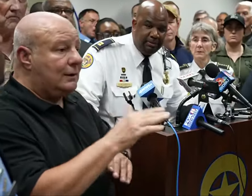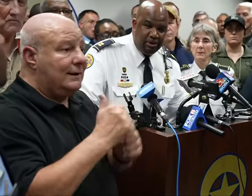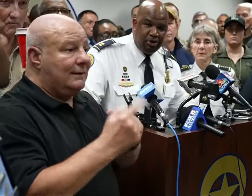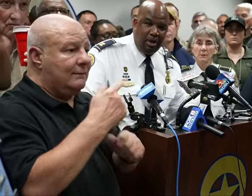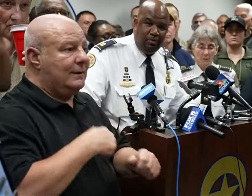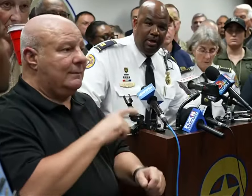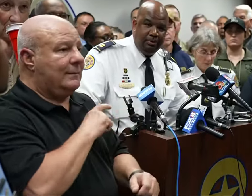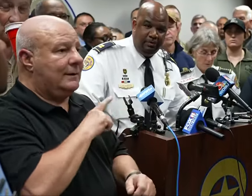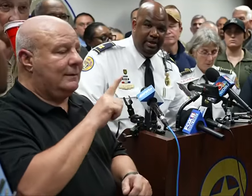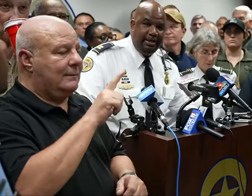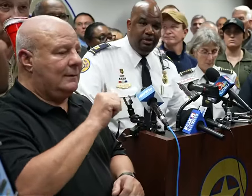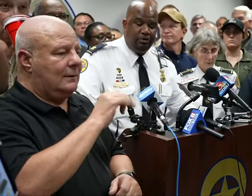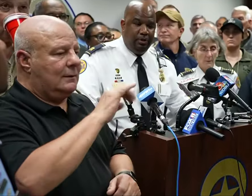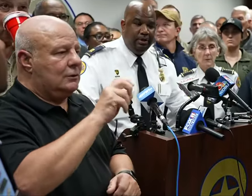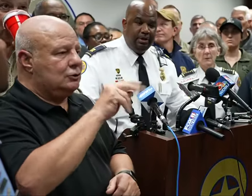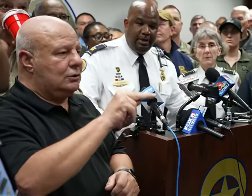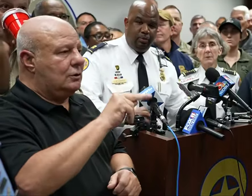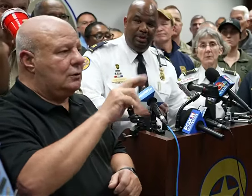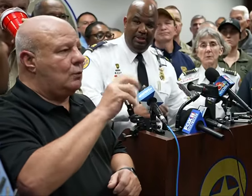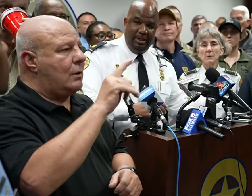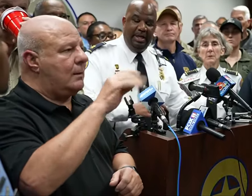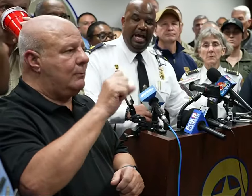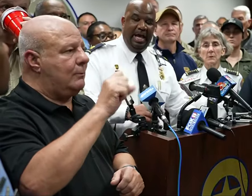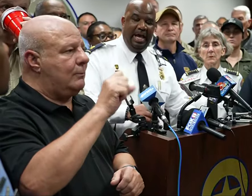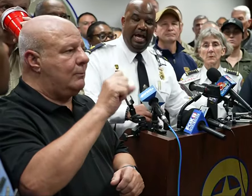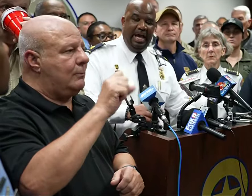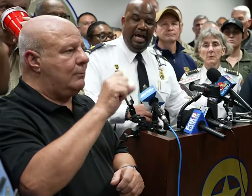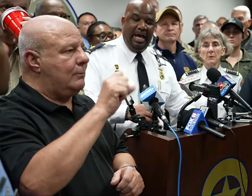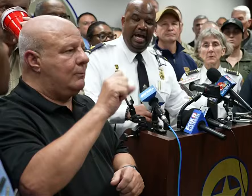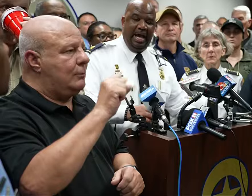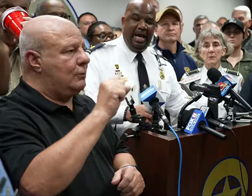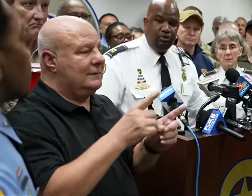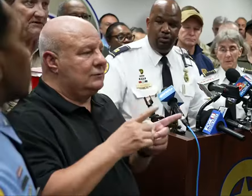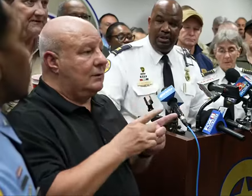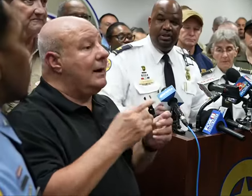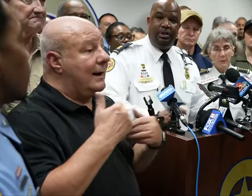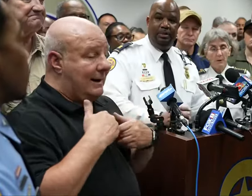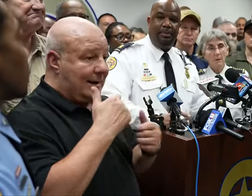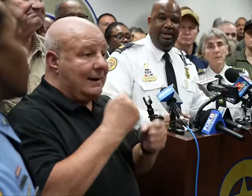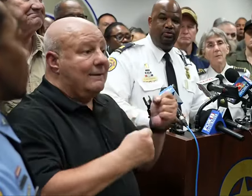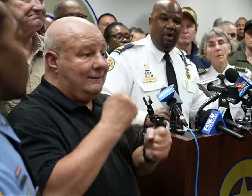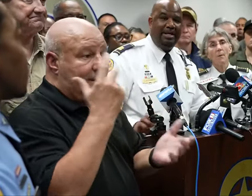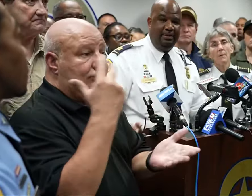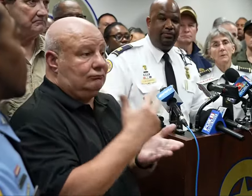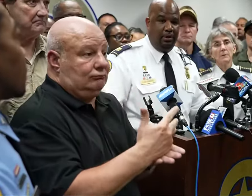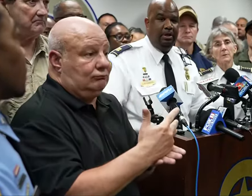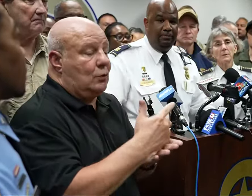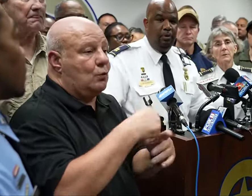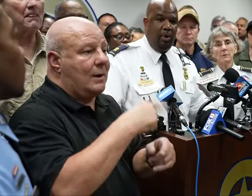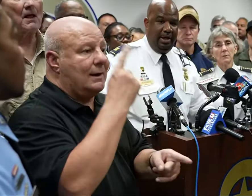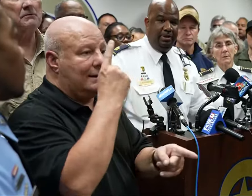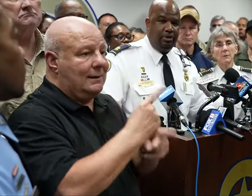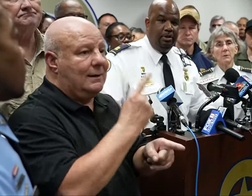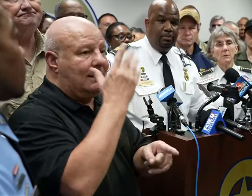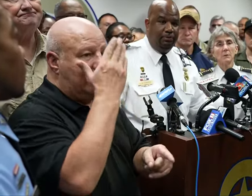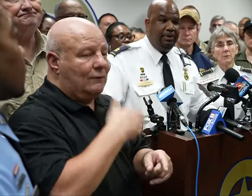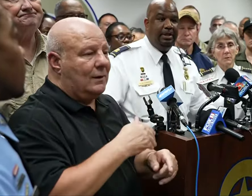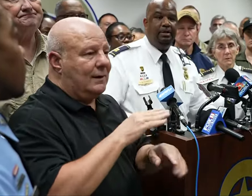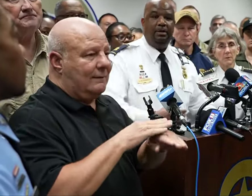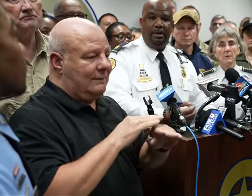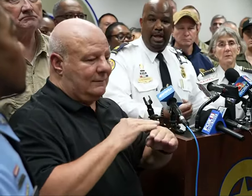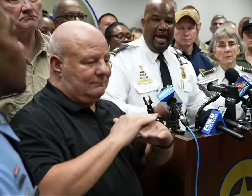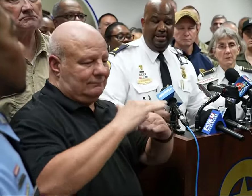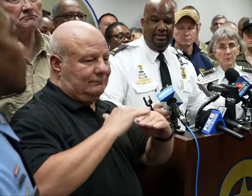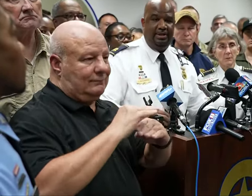I'm Captain LeJean Roberts of the 8th District. Yes, we did have strategically placed right in front of the wedge,